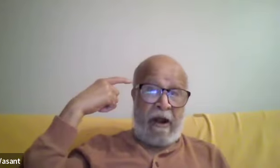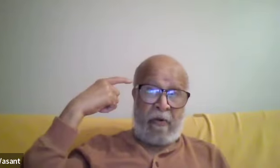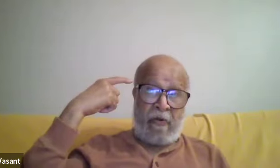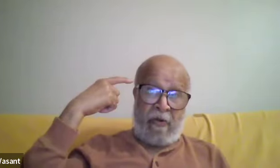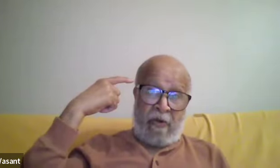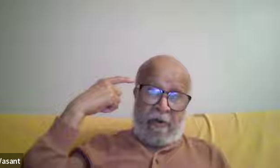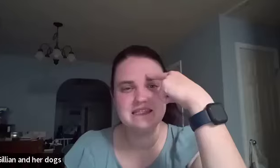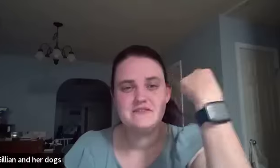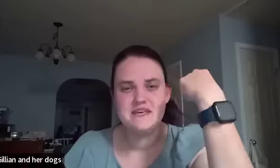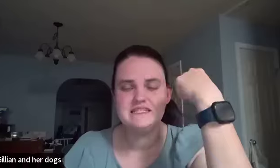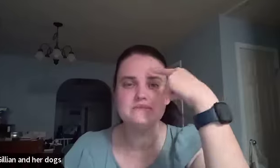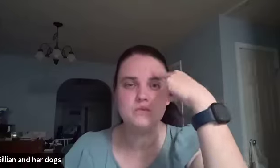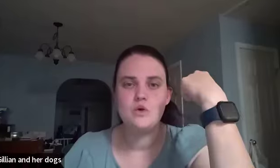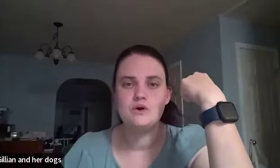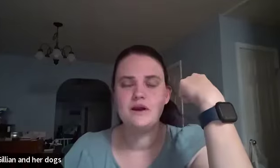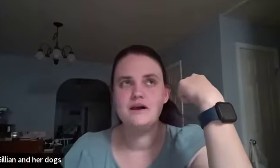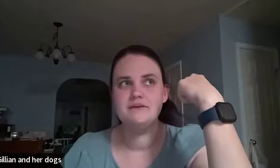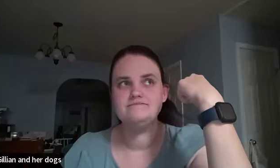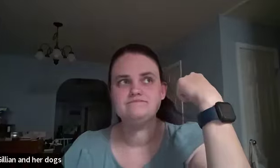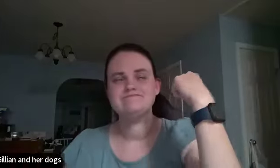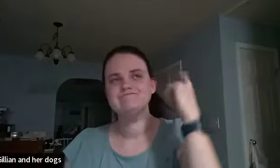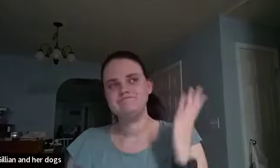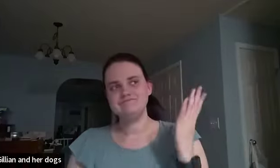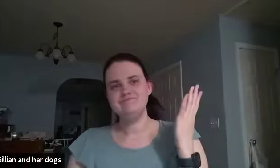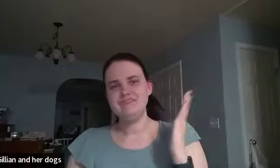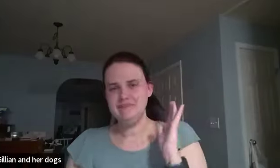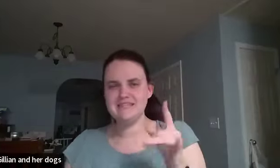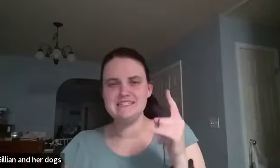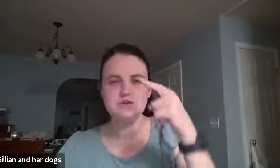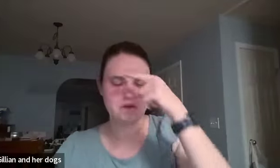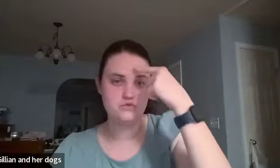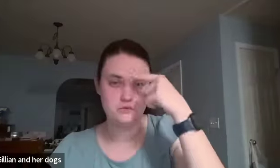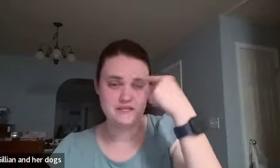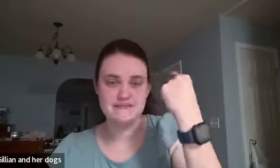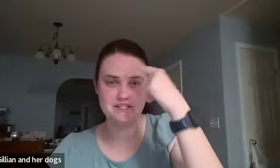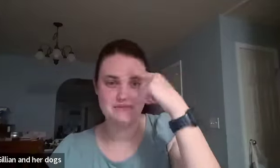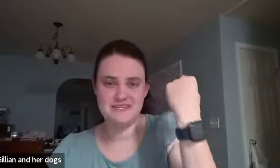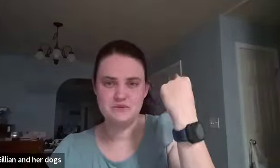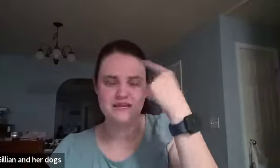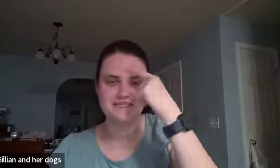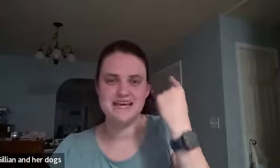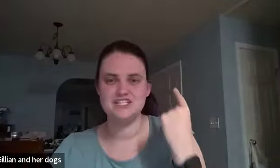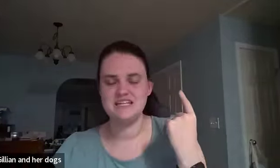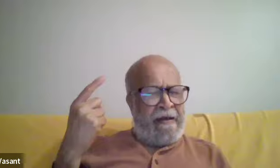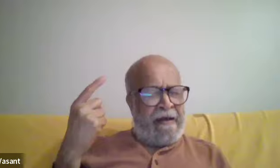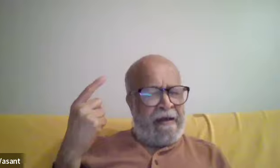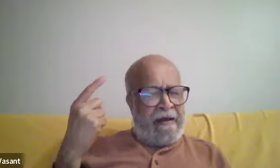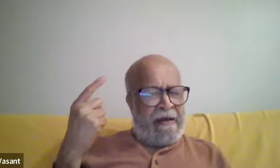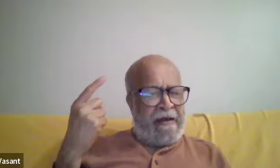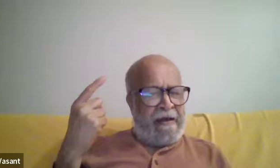eyebrow. Because This is more, that's still, the reason they do it this way is that's uh-huh. just a faster way of